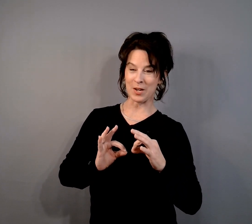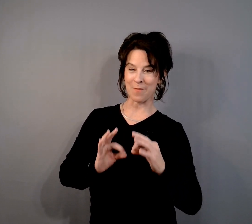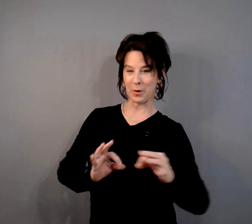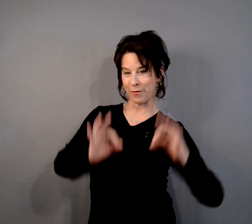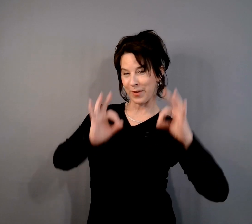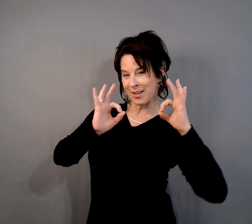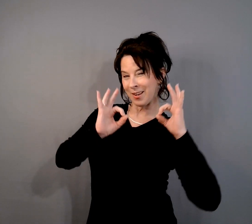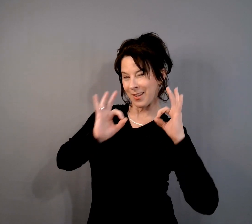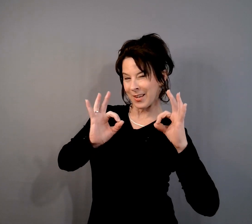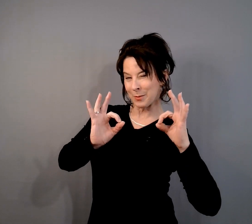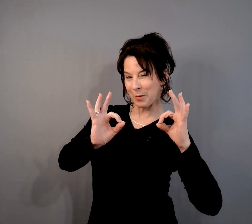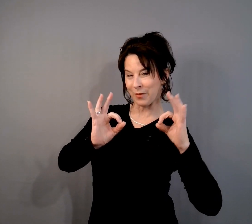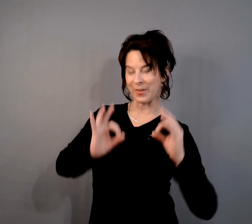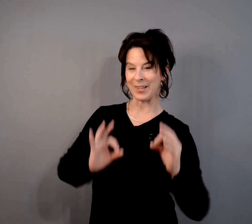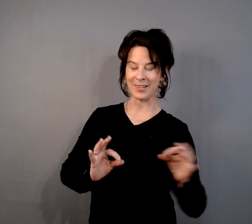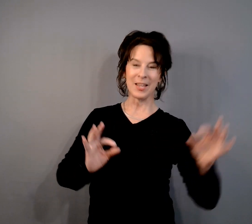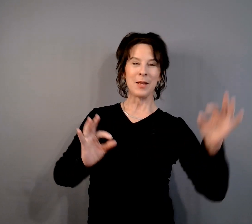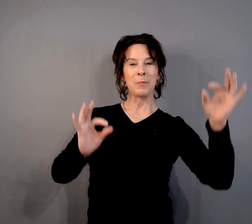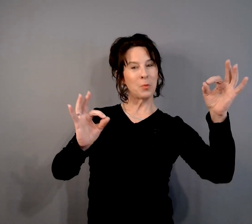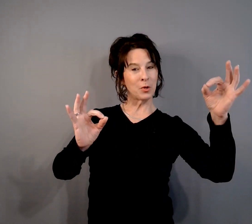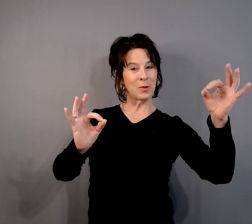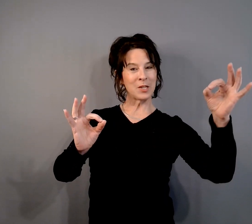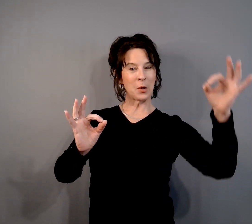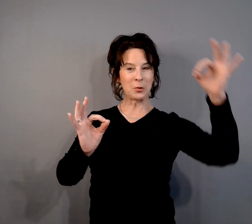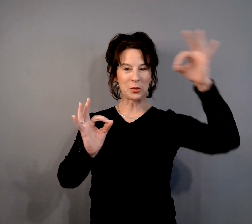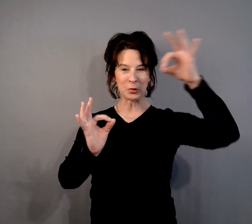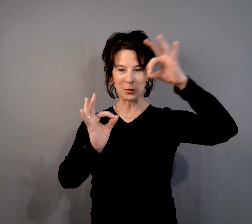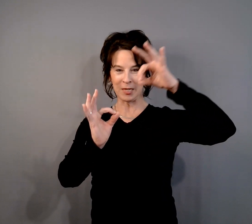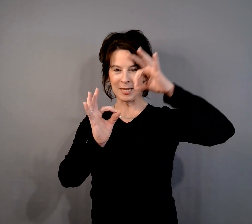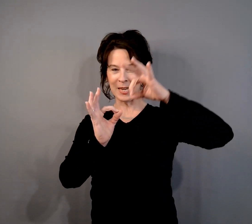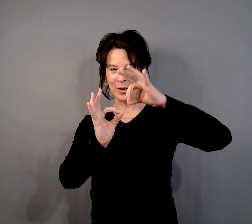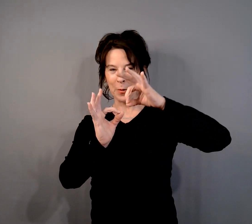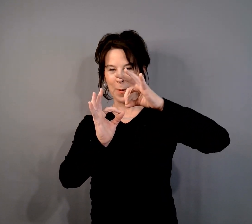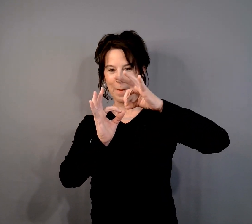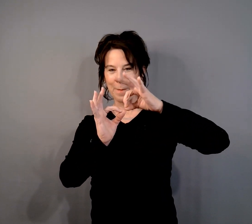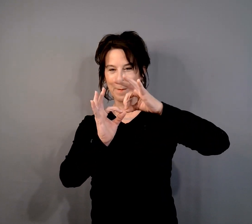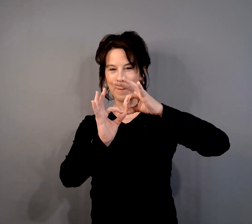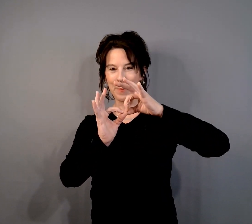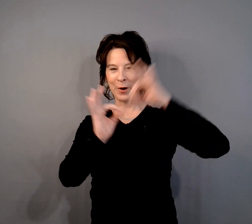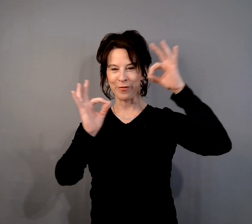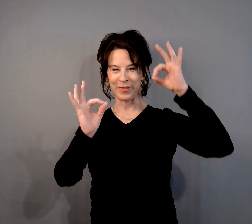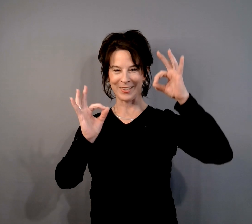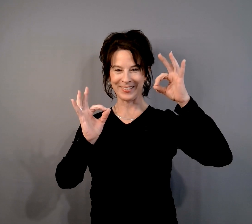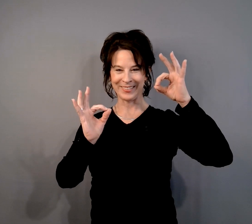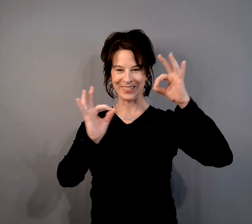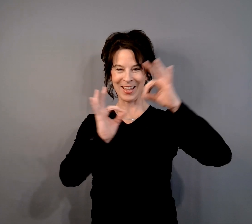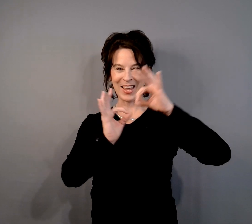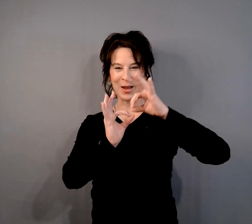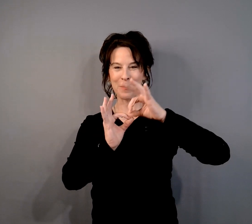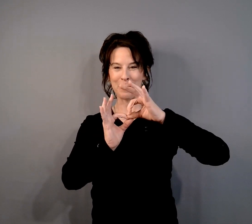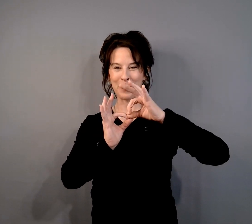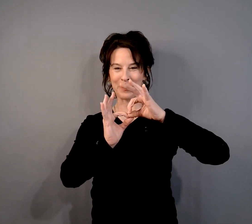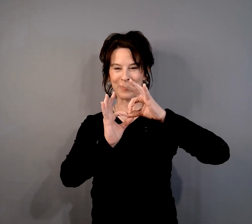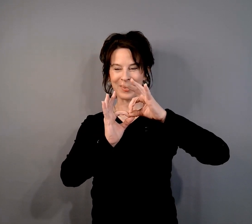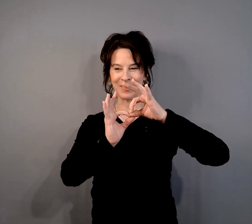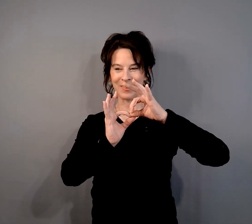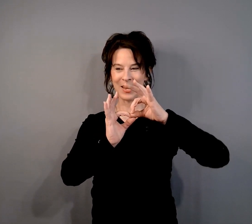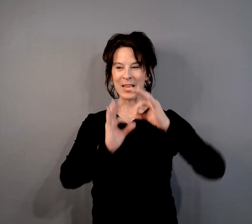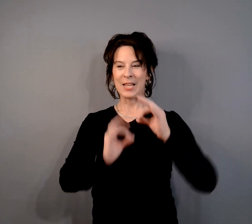of perfect is perfect, but we're going to old school it and go perfect. Okay? Perfect.